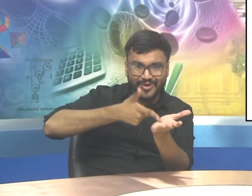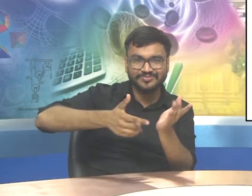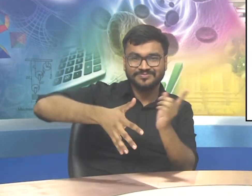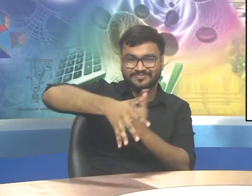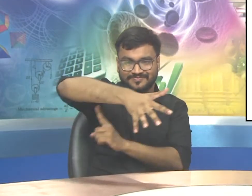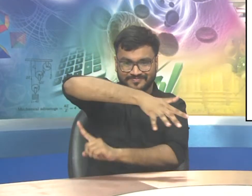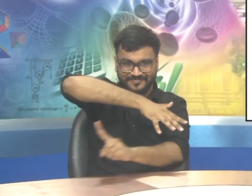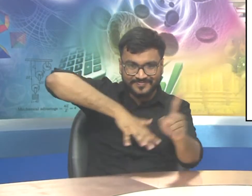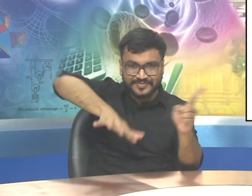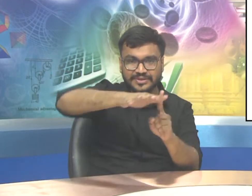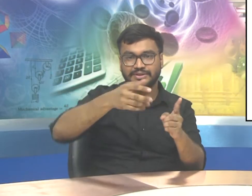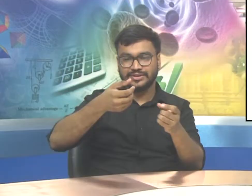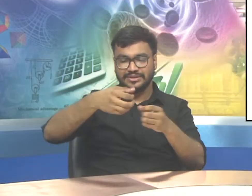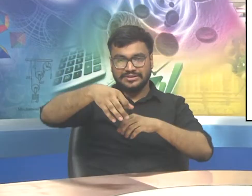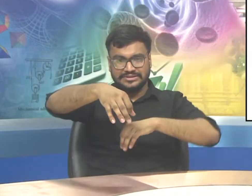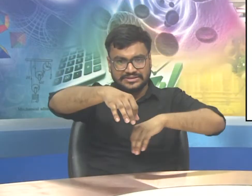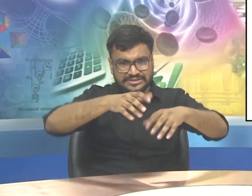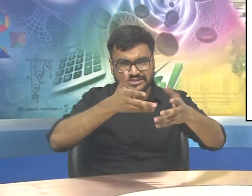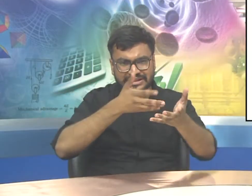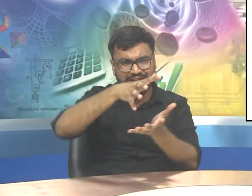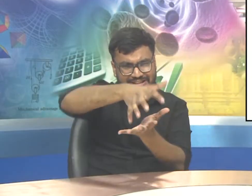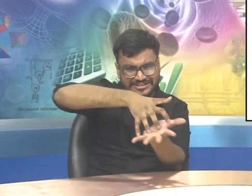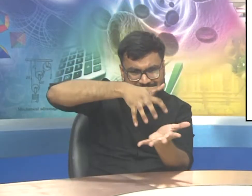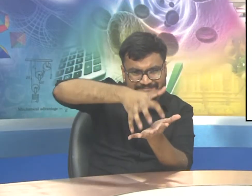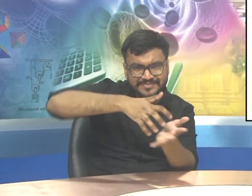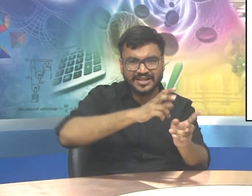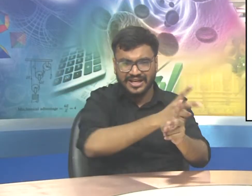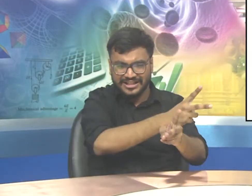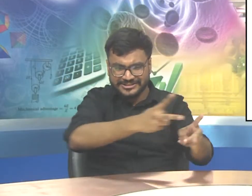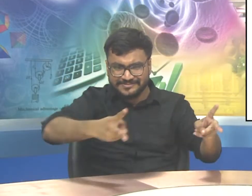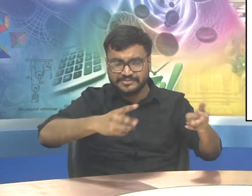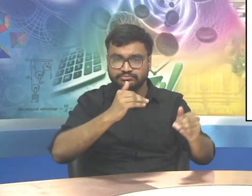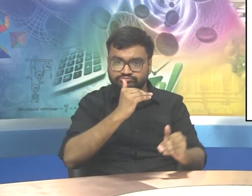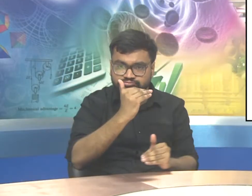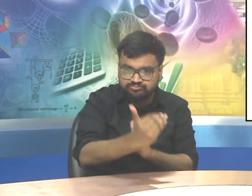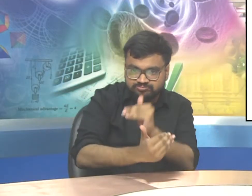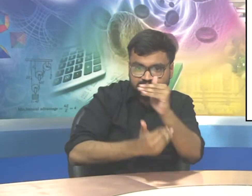Farming provided a more regular and stable food supply.